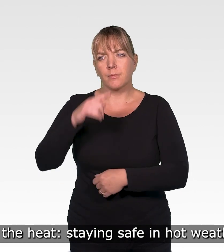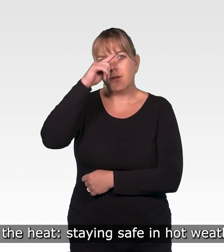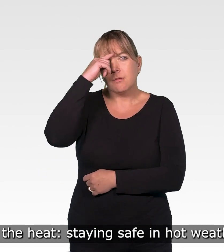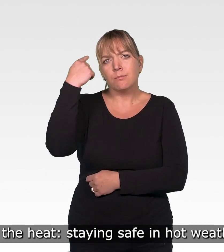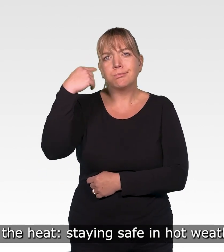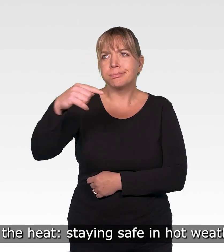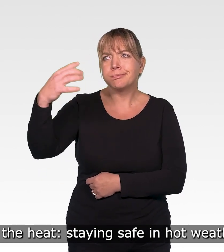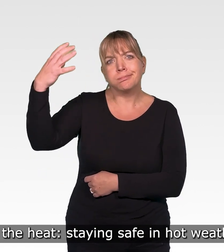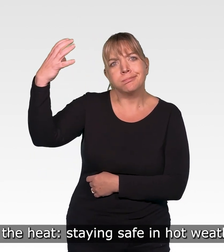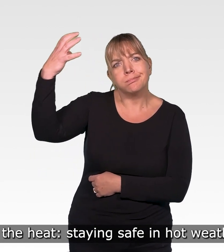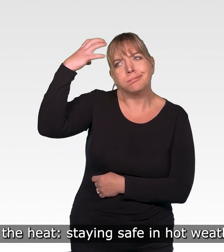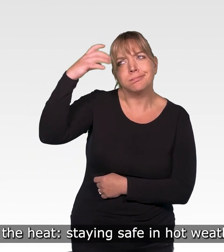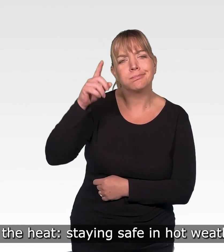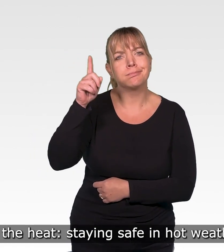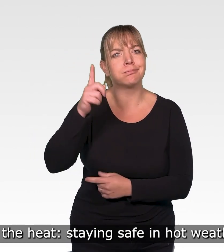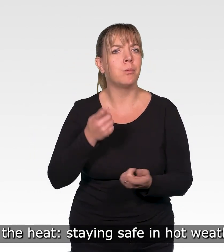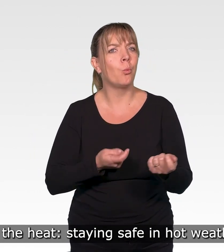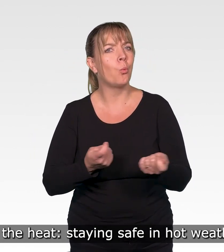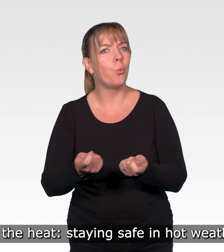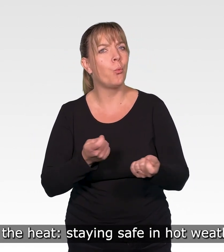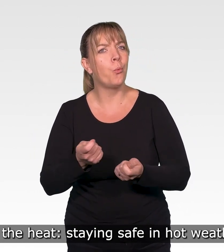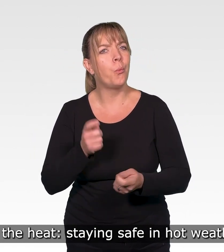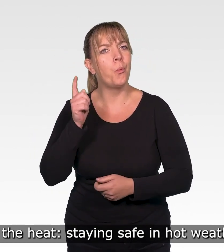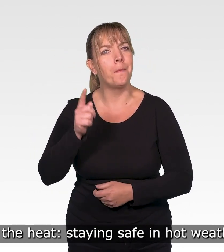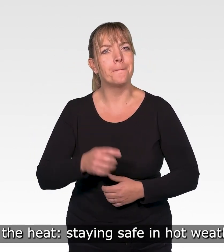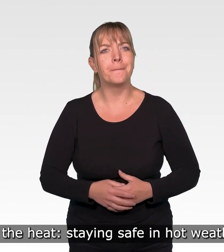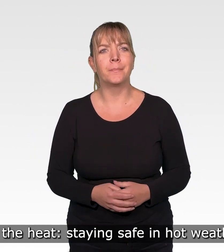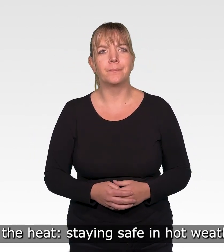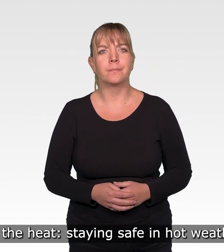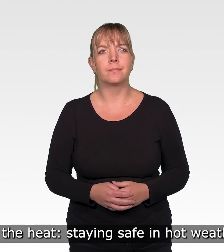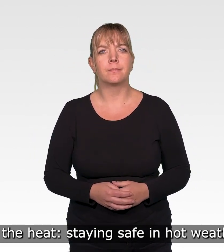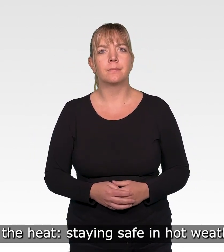Beat the heat, staying safe in hot weather.